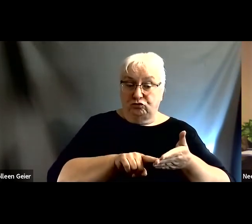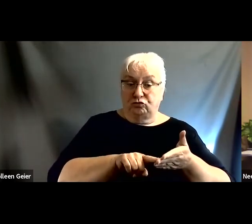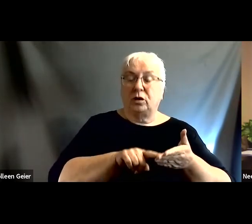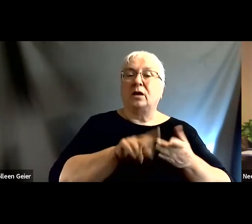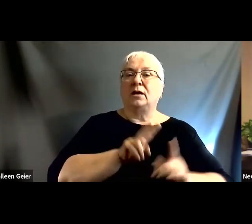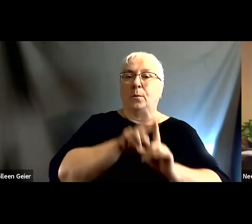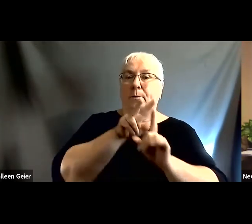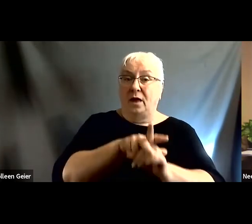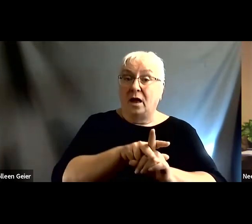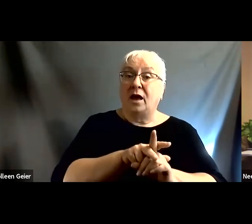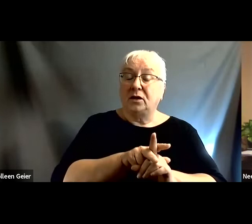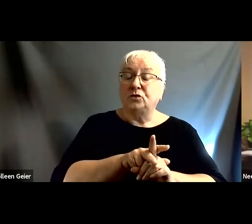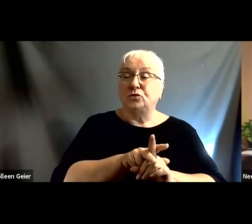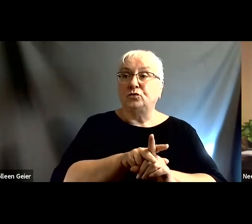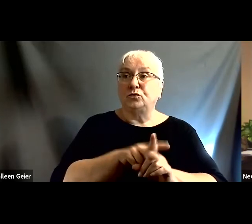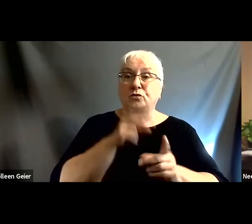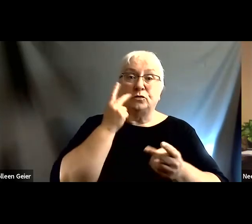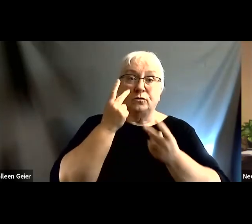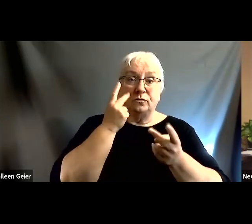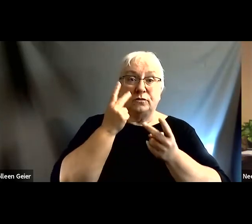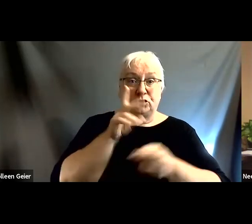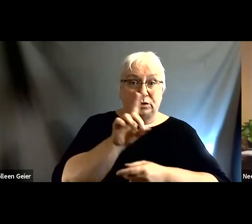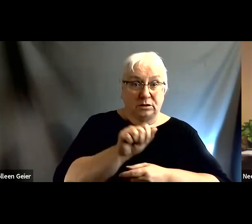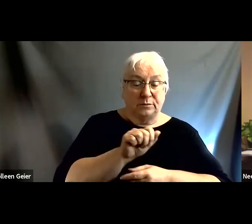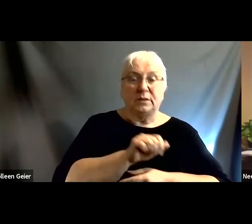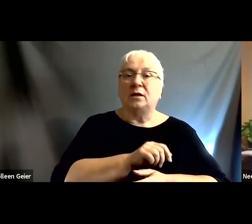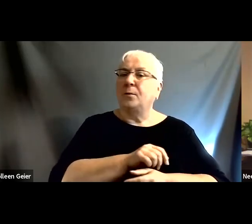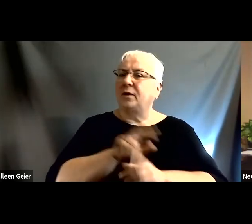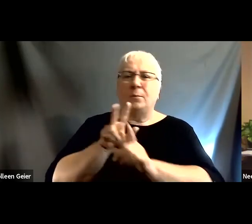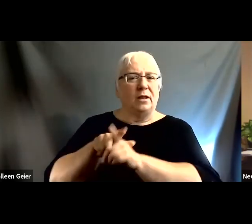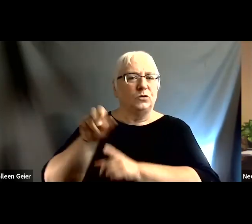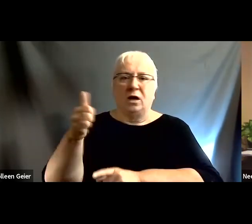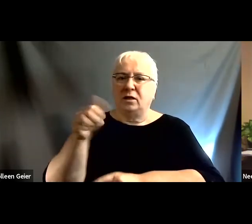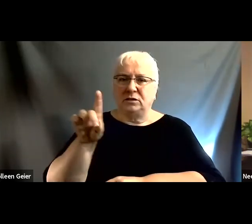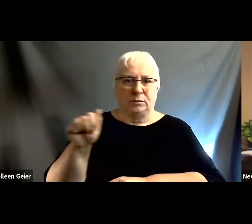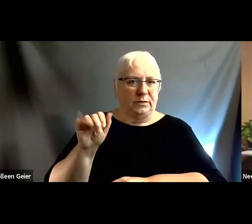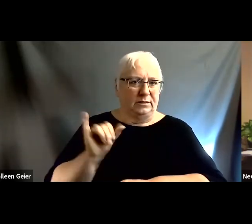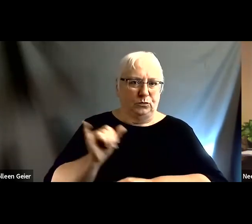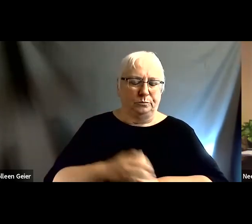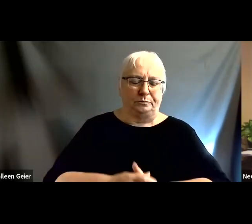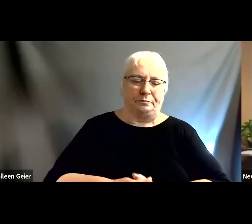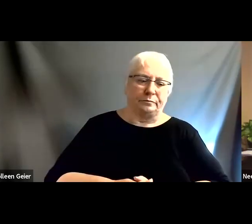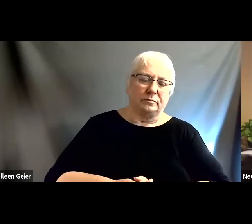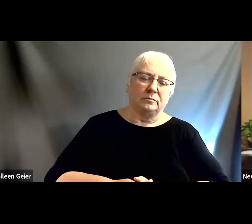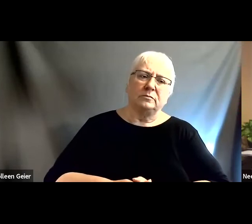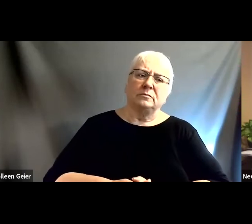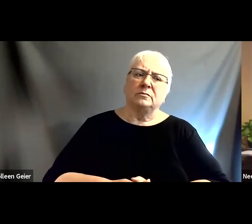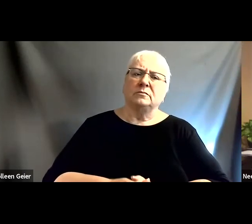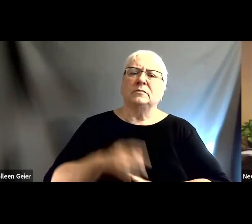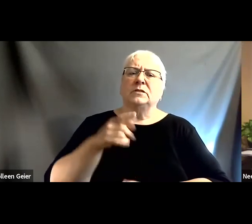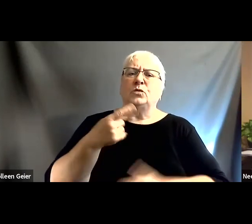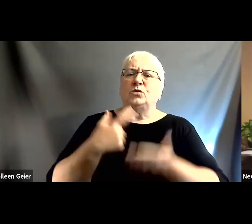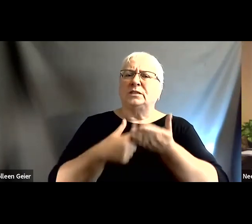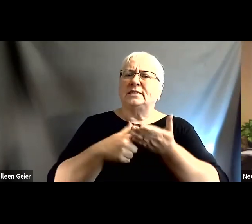it is to the disabled. One of the interesting things that happens when you talk about disability